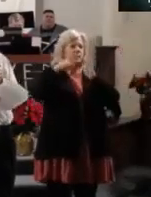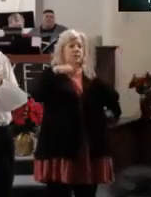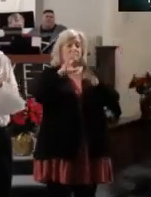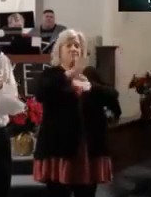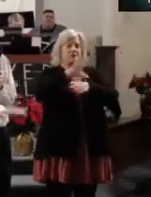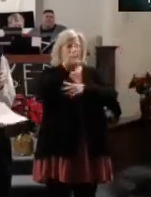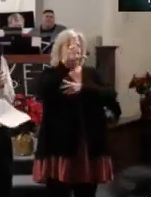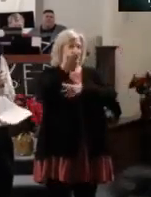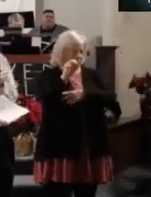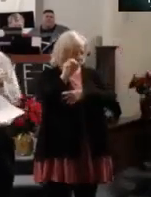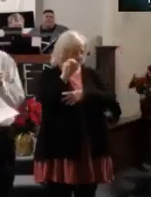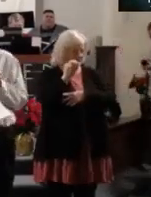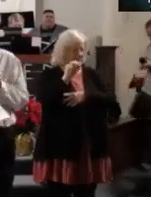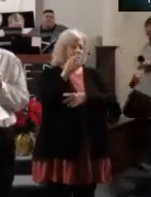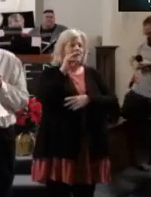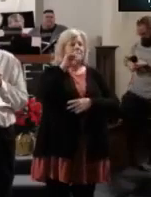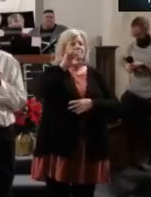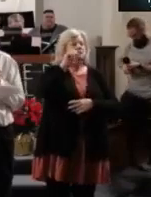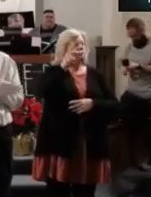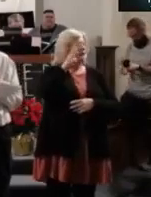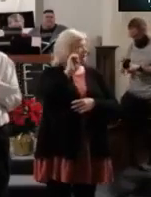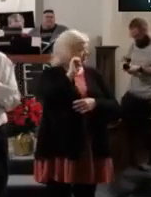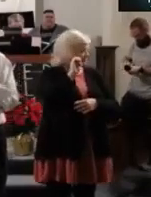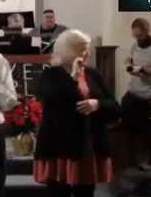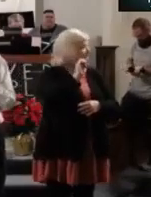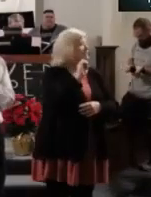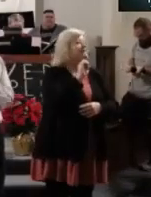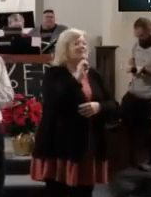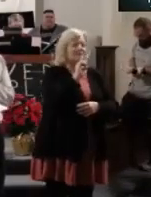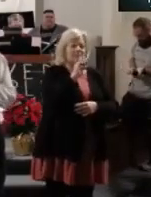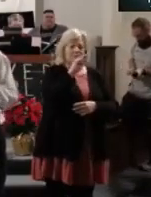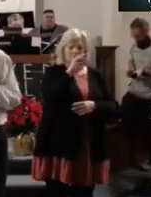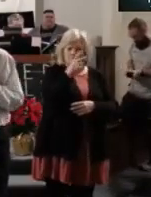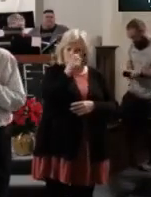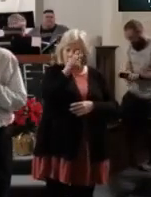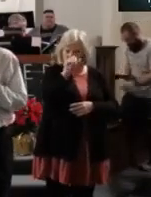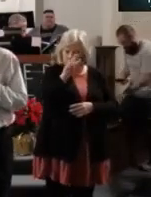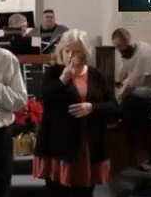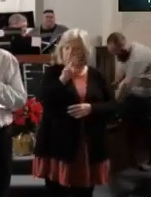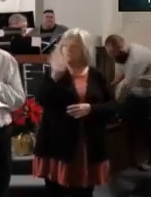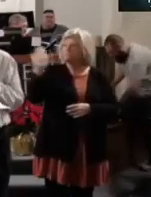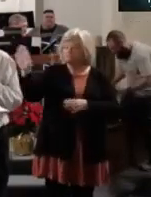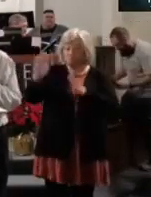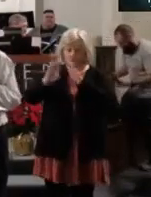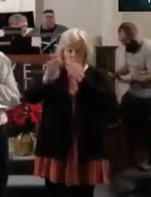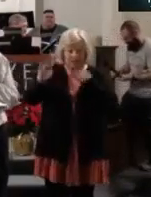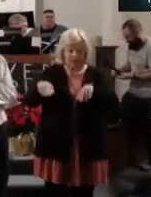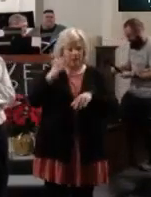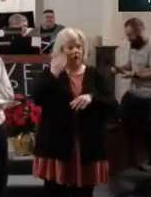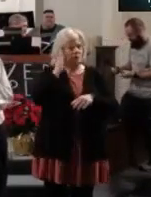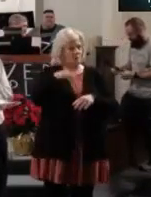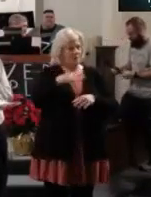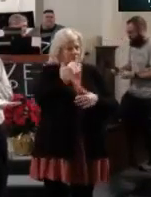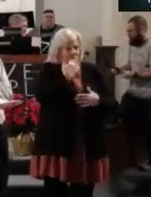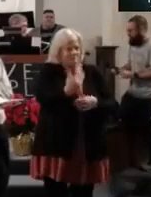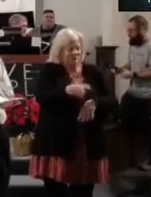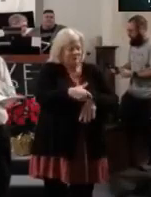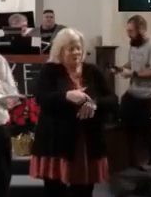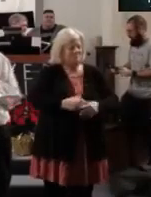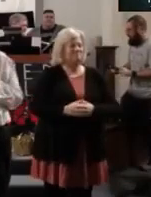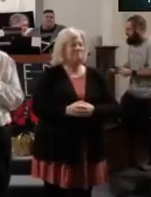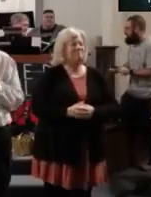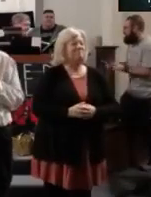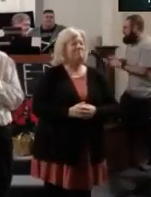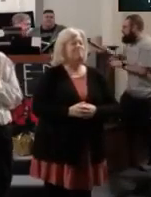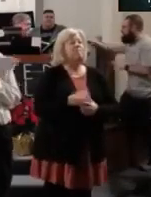5:30, thank you, at Michelle's, I believe. And I know you're looking forward to that. That'll be a good time. On Wednesday,